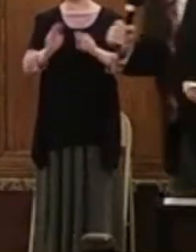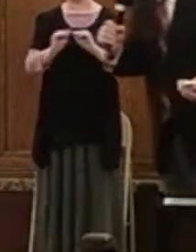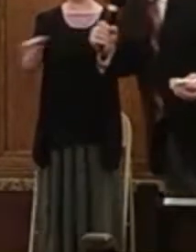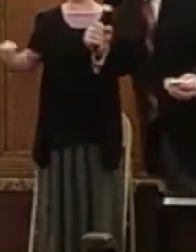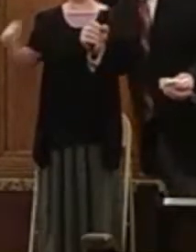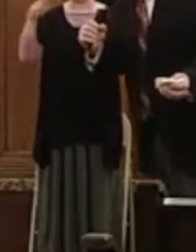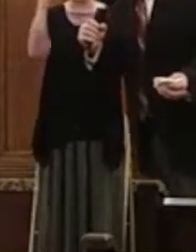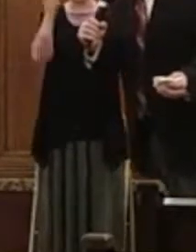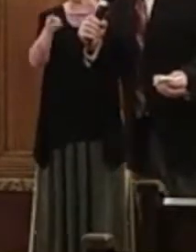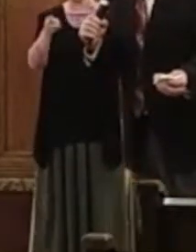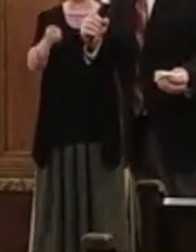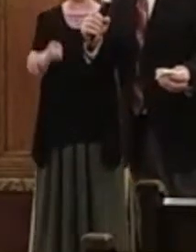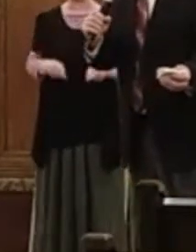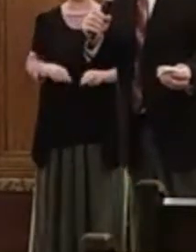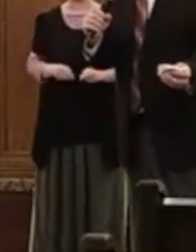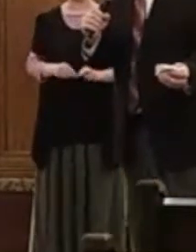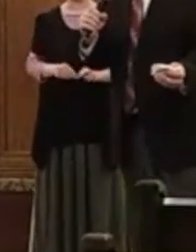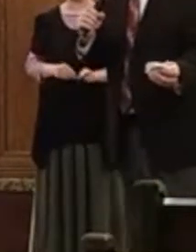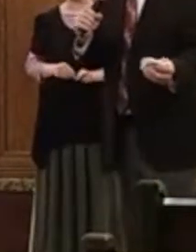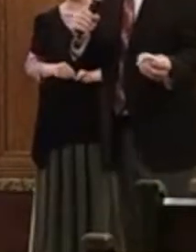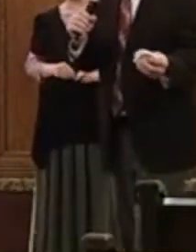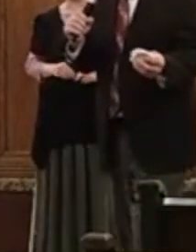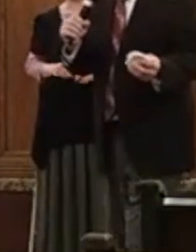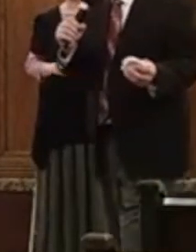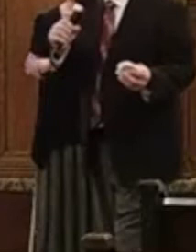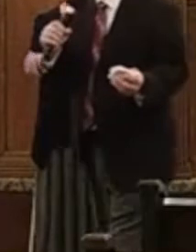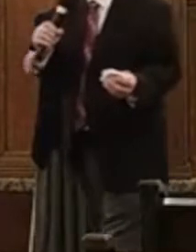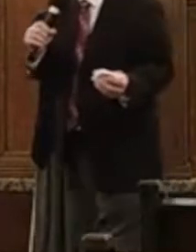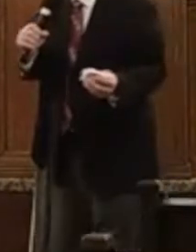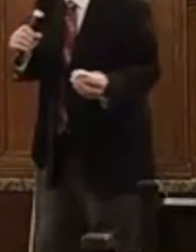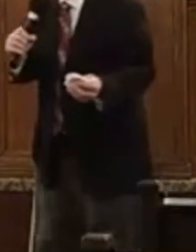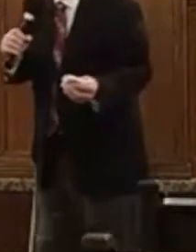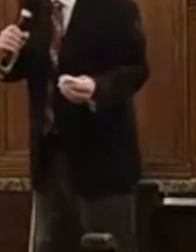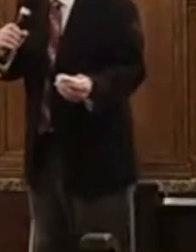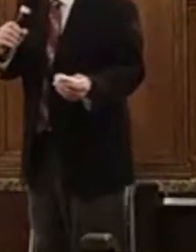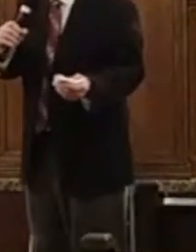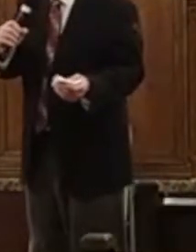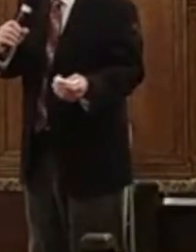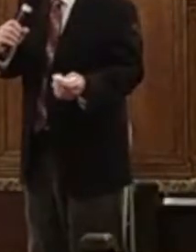nothing happens. But then he takes one more step.